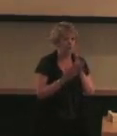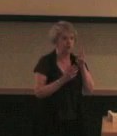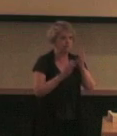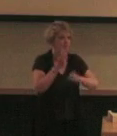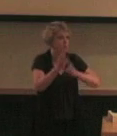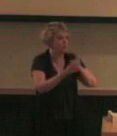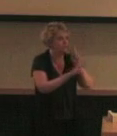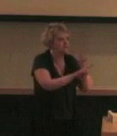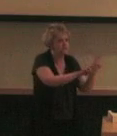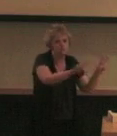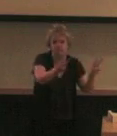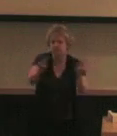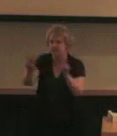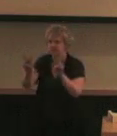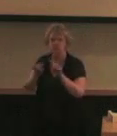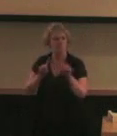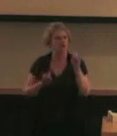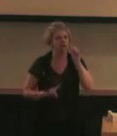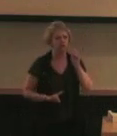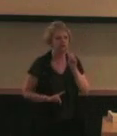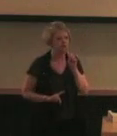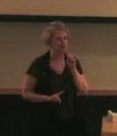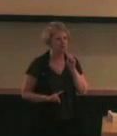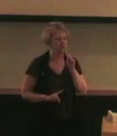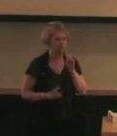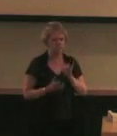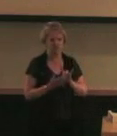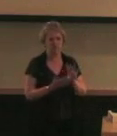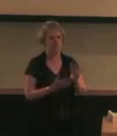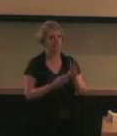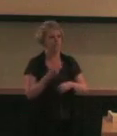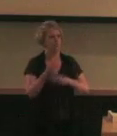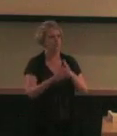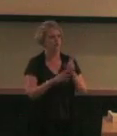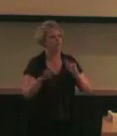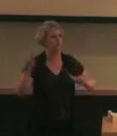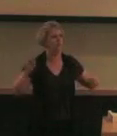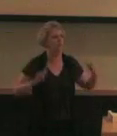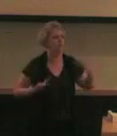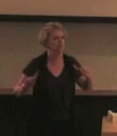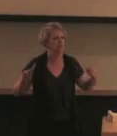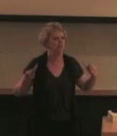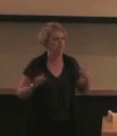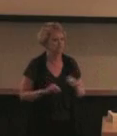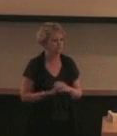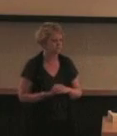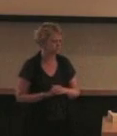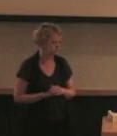things, but being deaf cuts one off from the world of people.